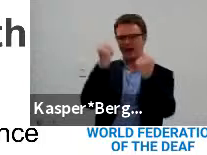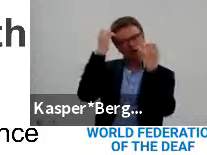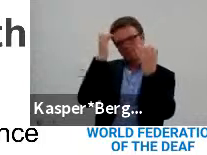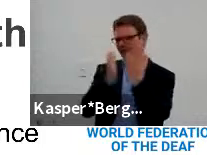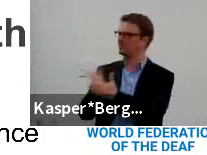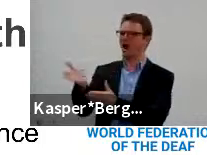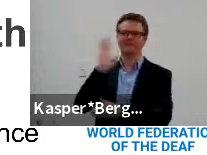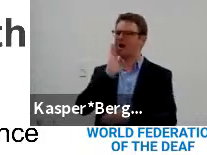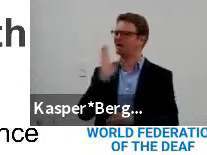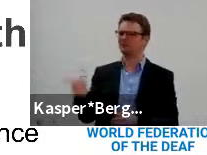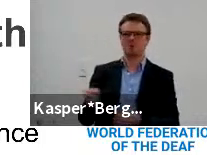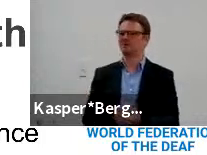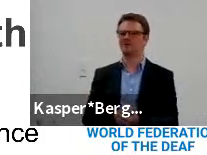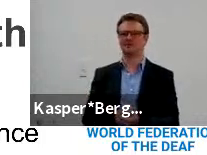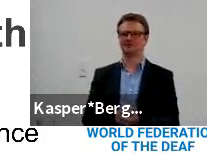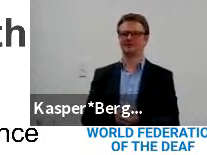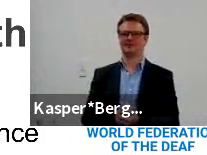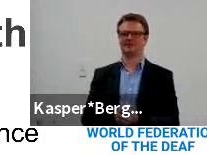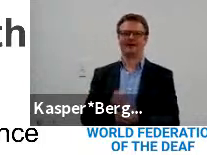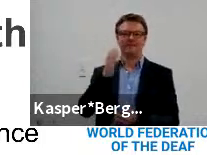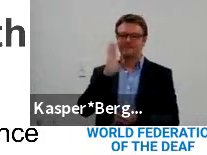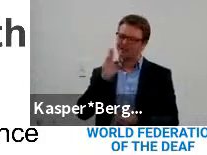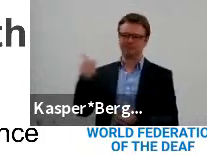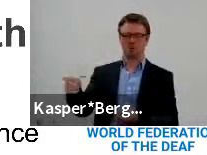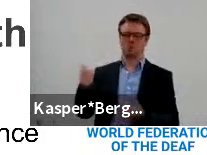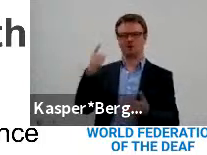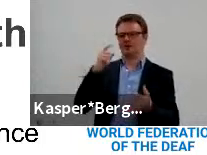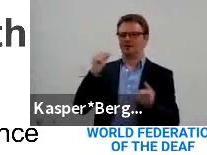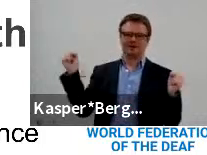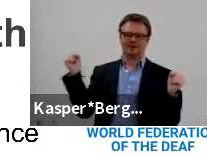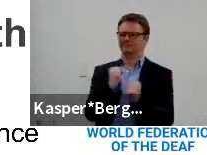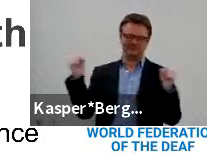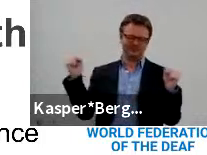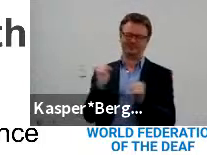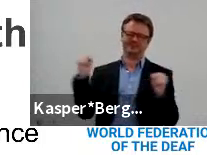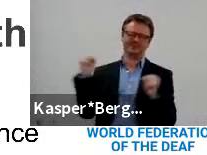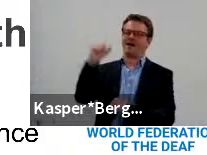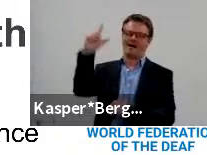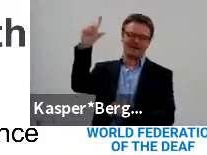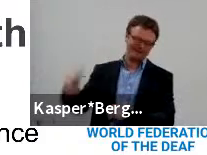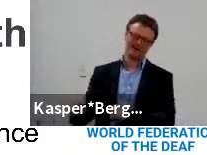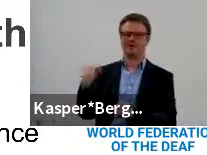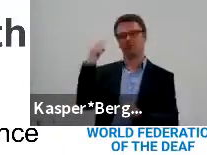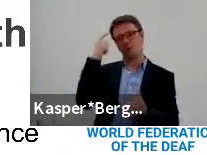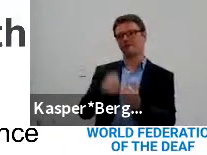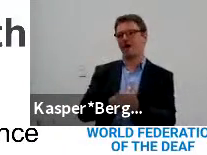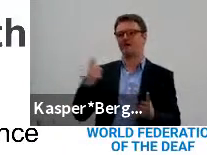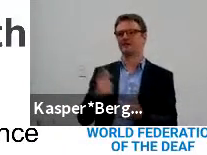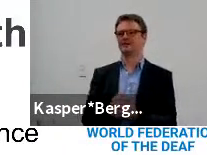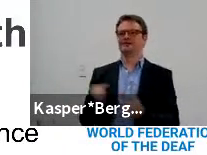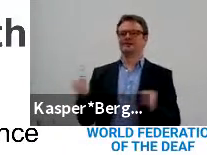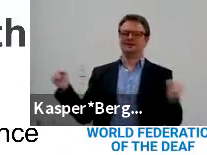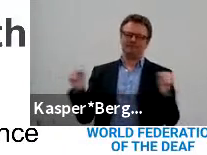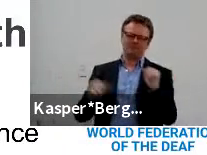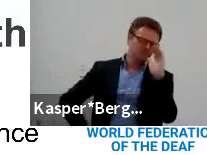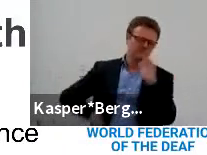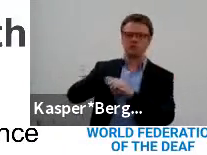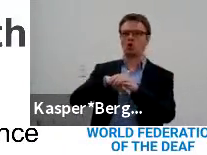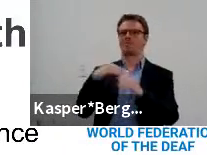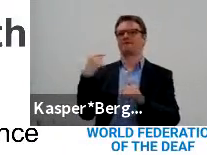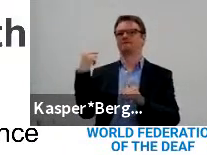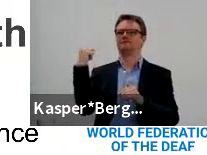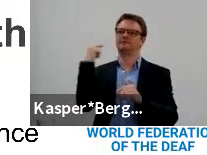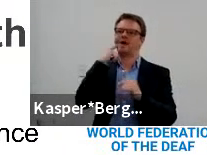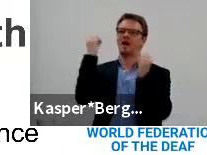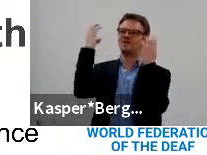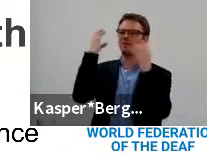sign language, not information through Facebook. Because the information at Facebook doesn't really